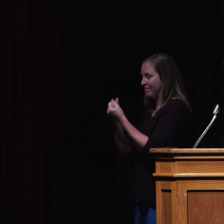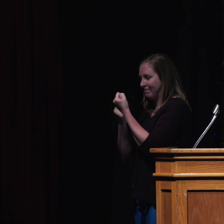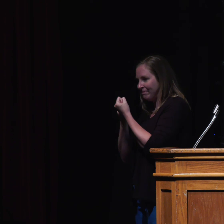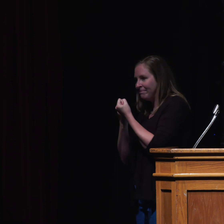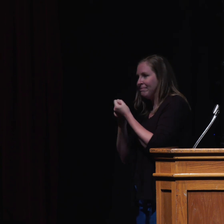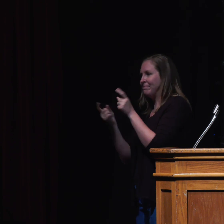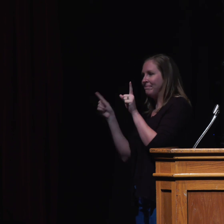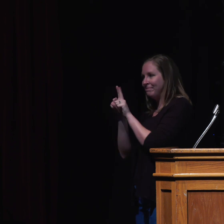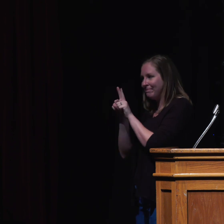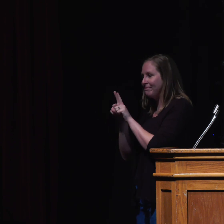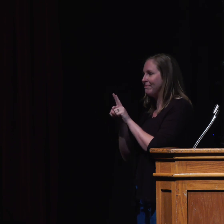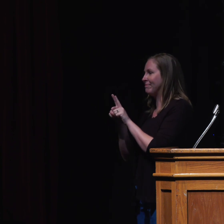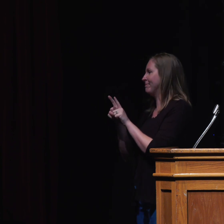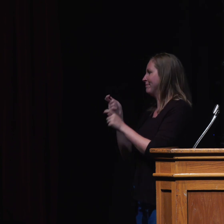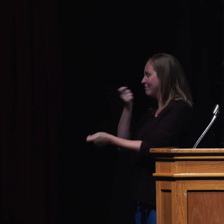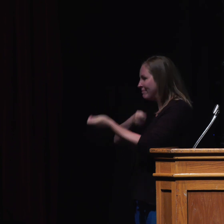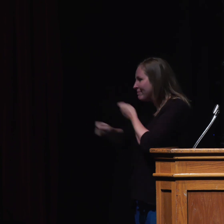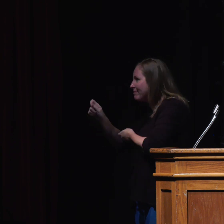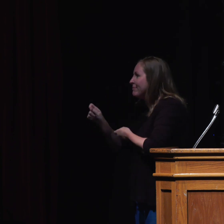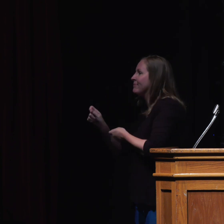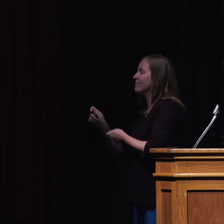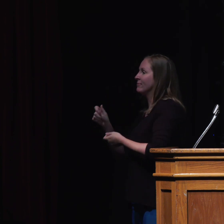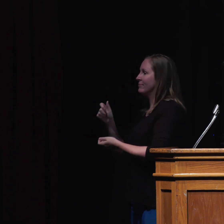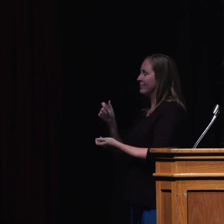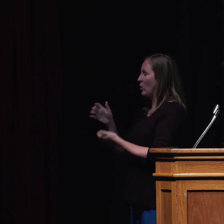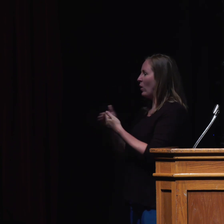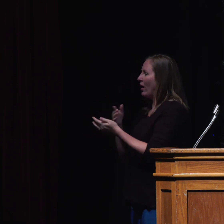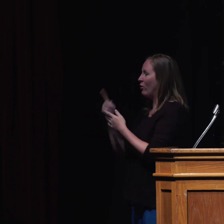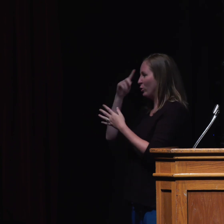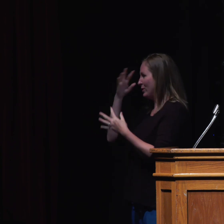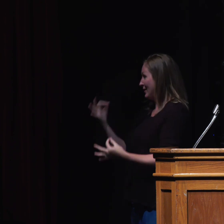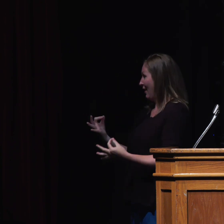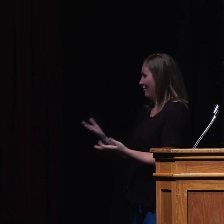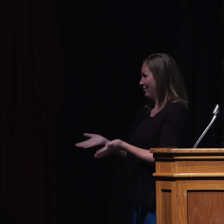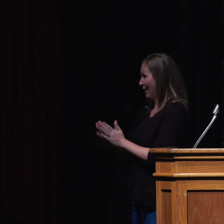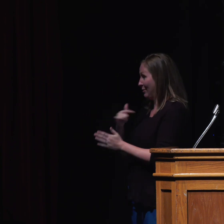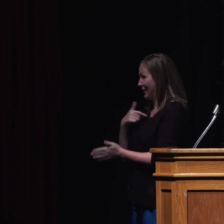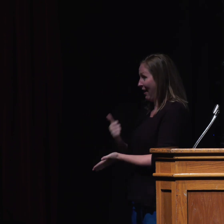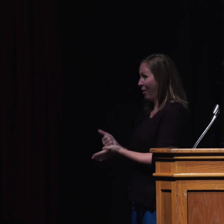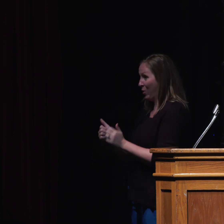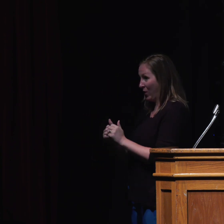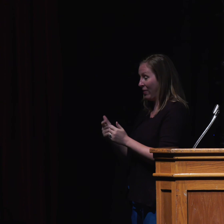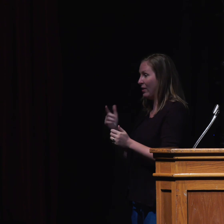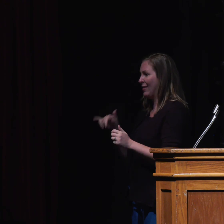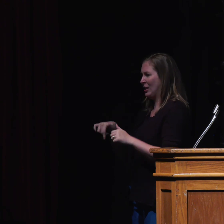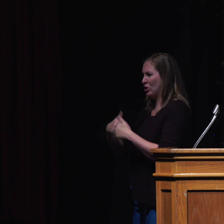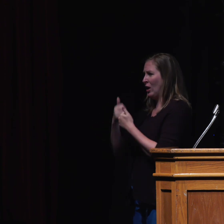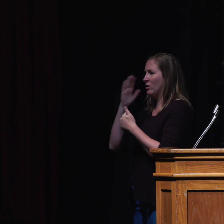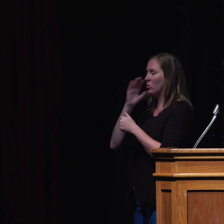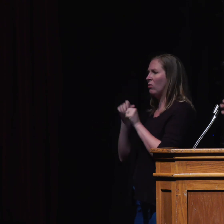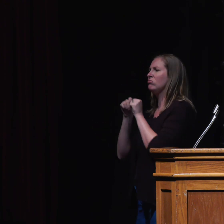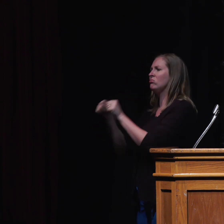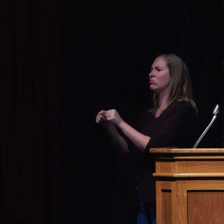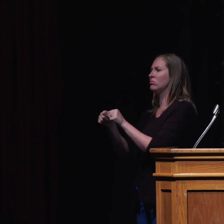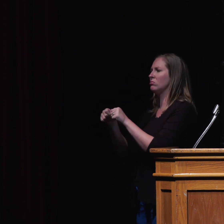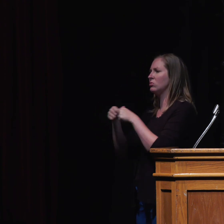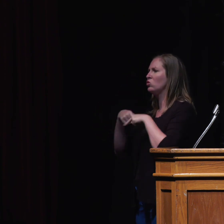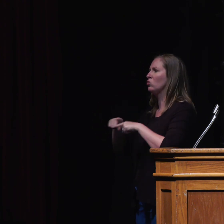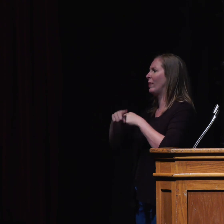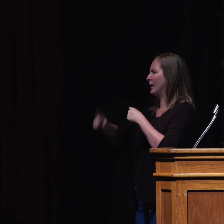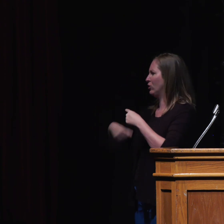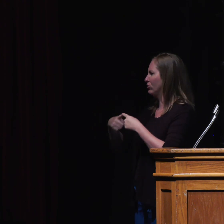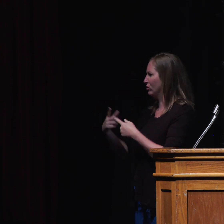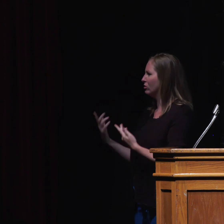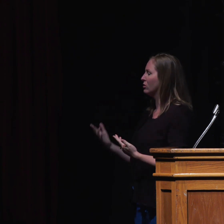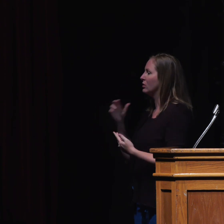whatever shoes you decide to share with me. And we will be doing this challenge throughout the year, so